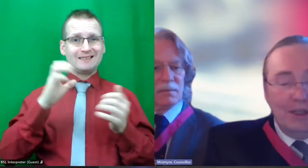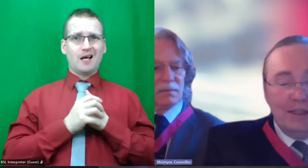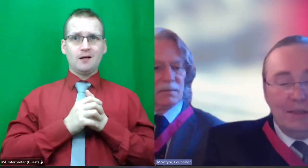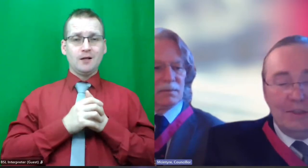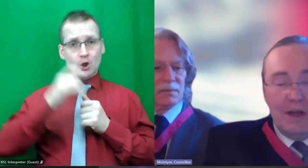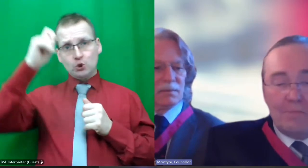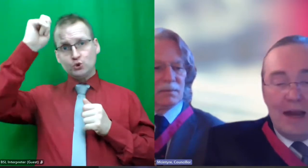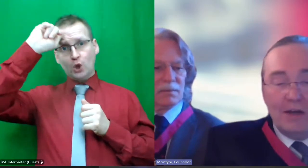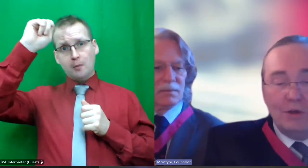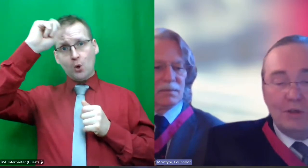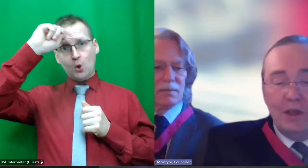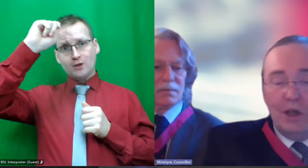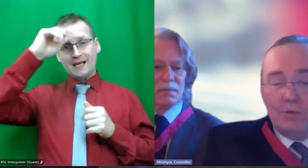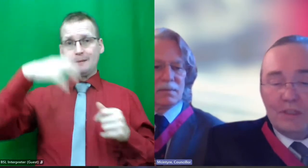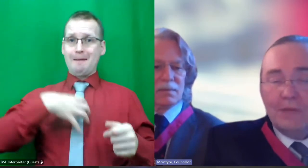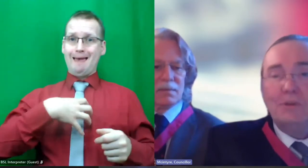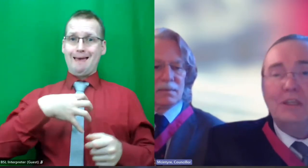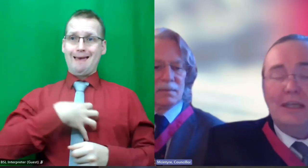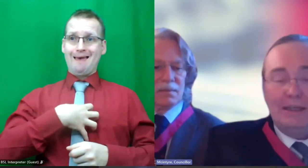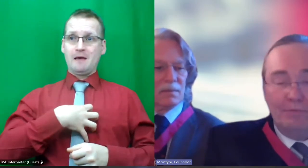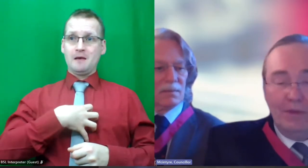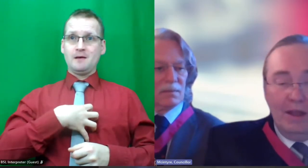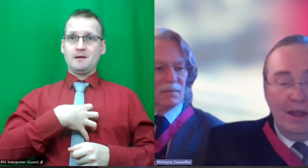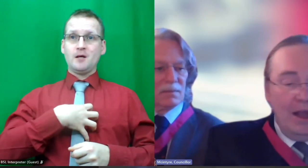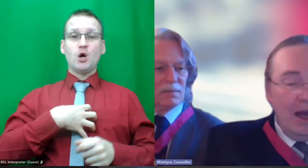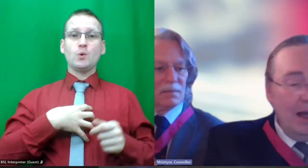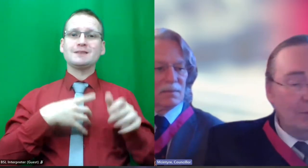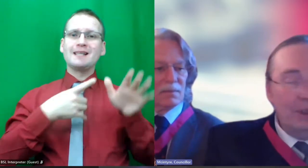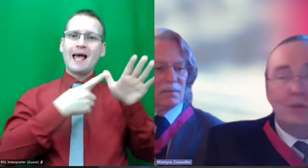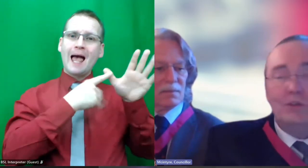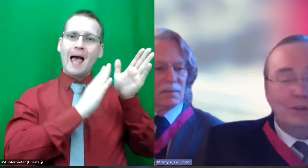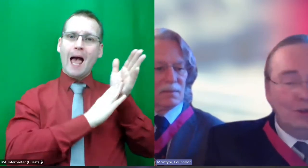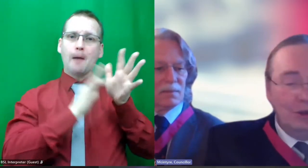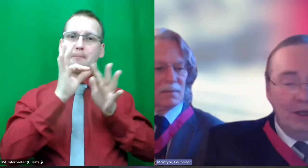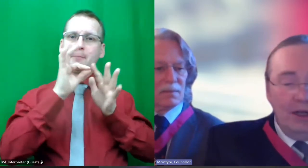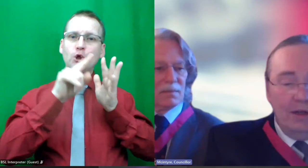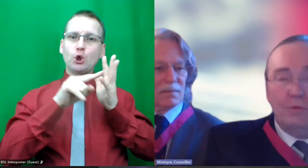this year had a mayor who was an amputee, and